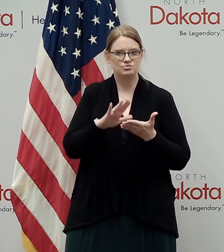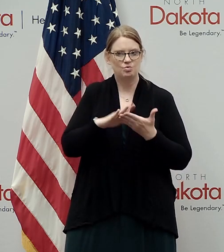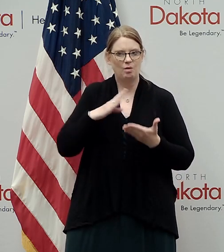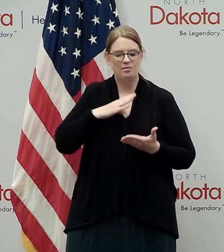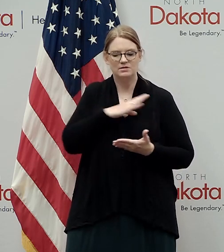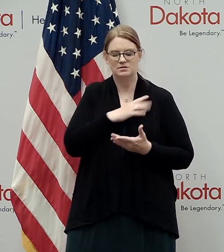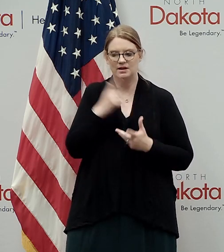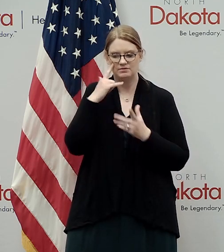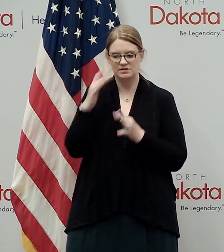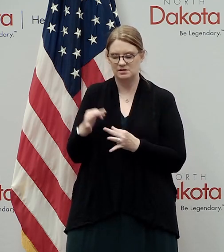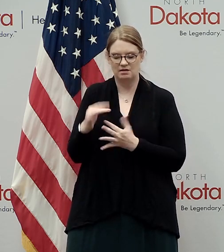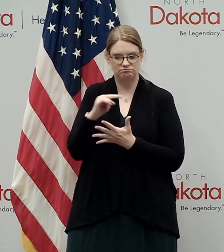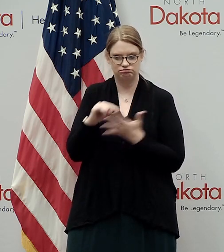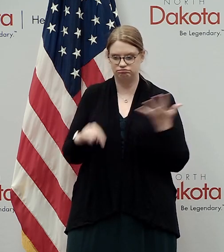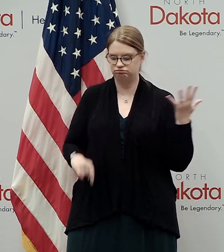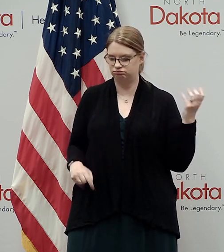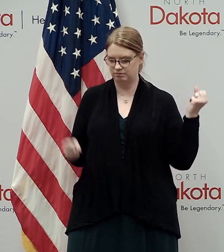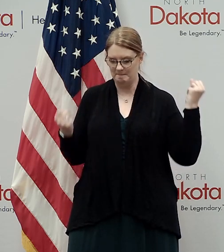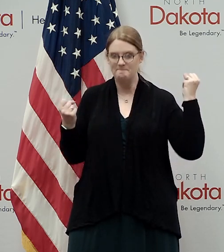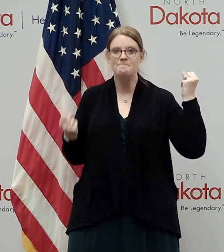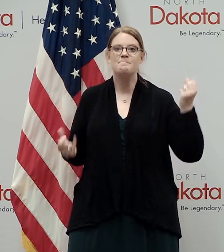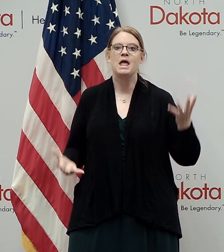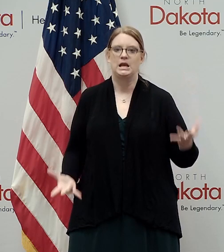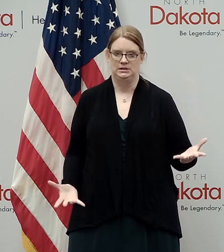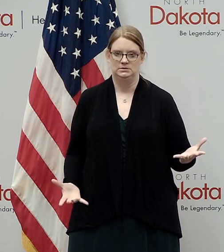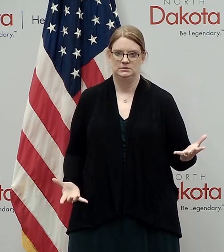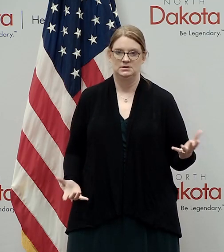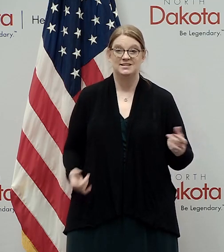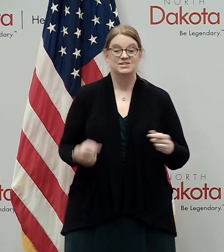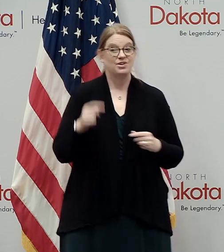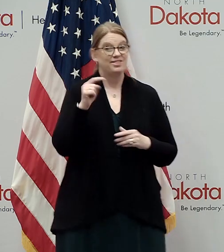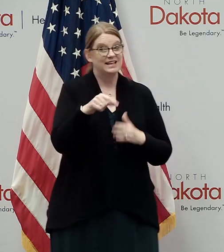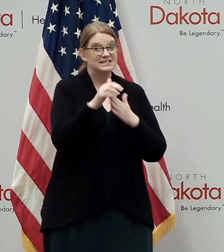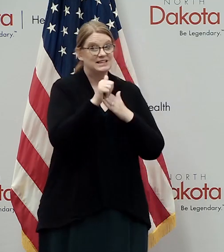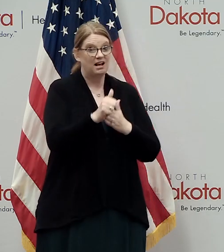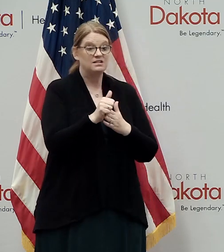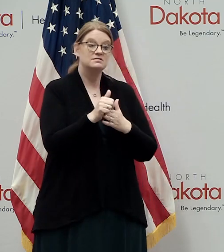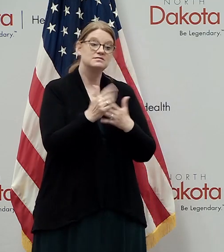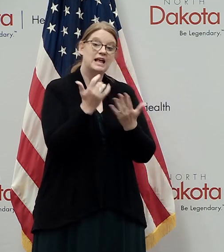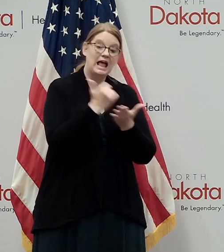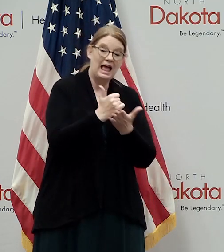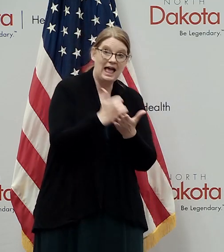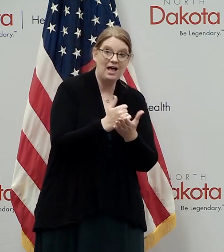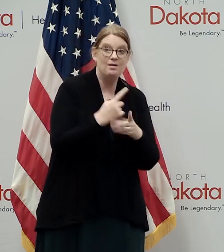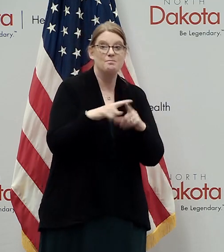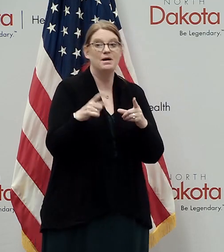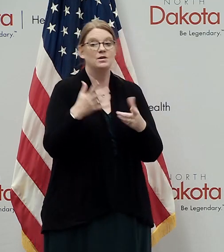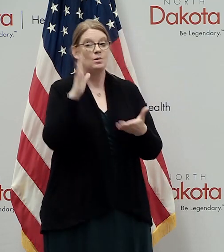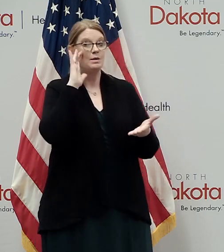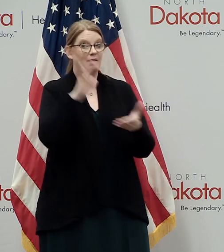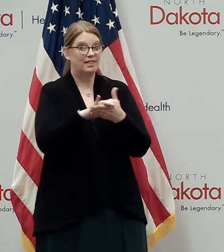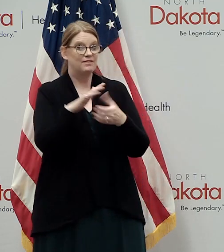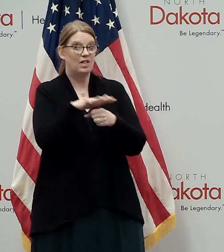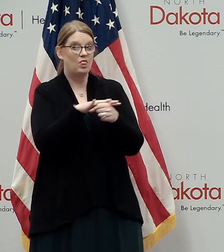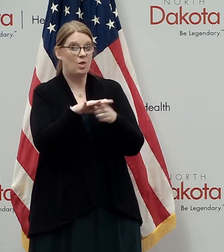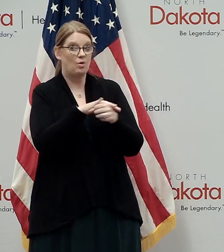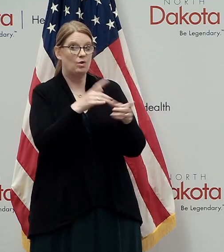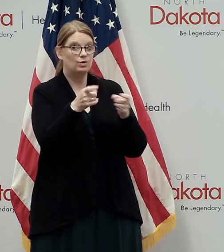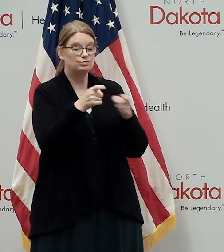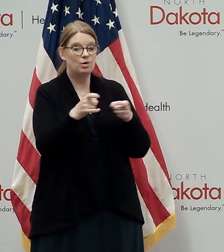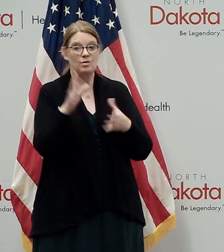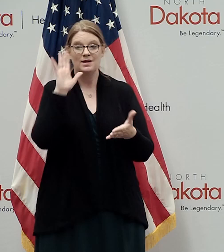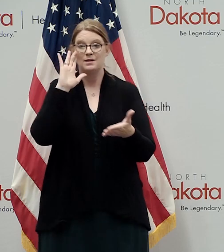And so this guidance provides a framework, but we're going to be in partner, and we believe in local control. We believe in the importance